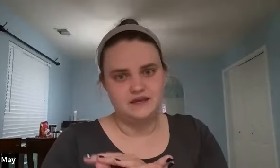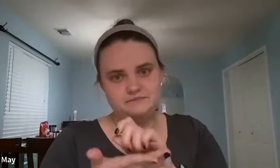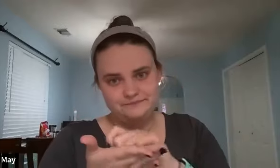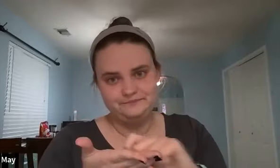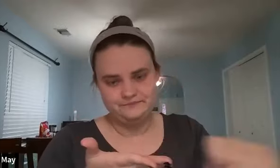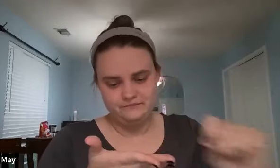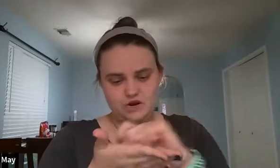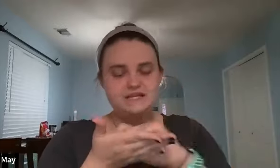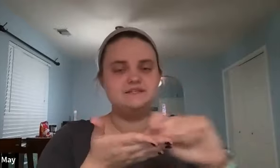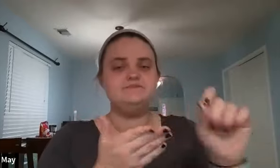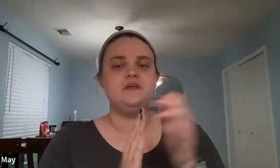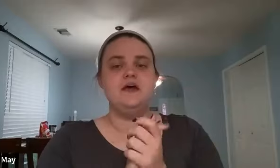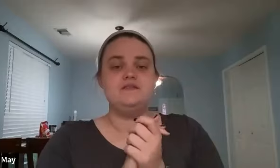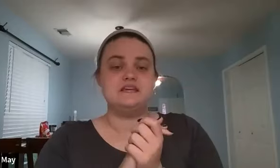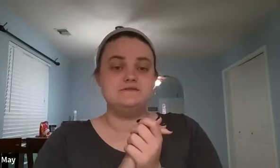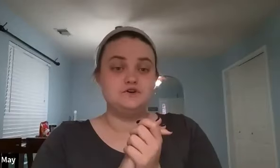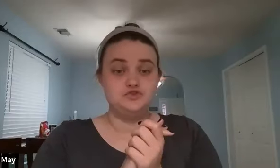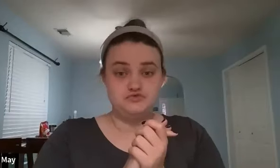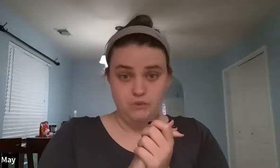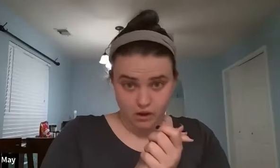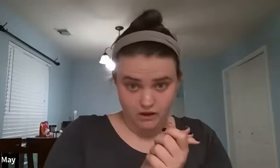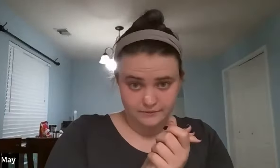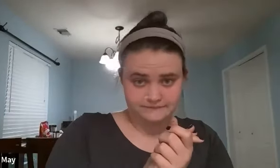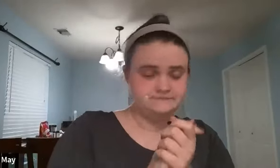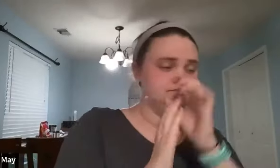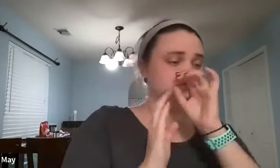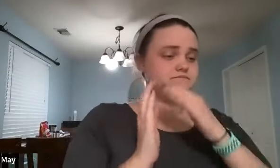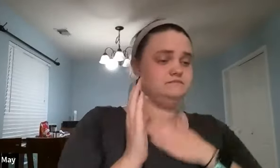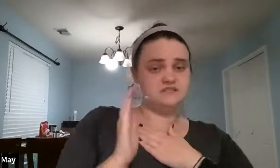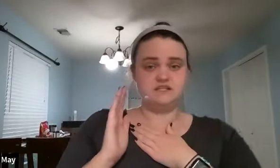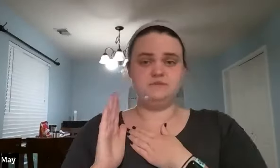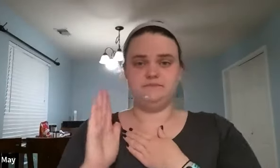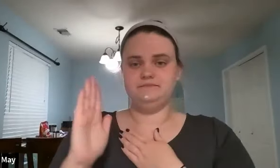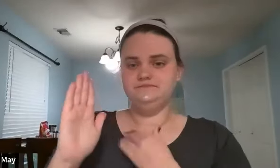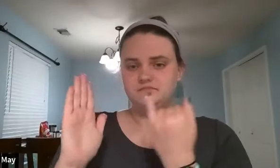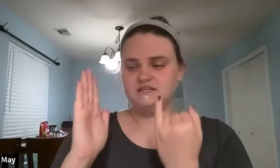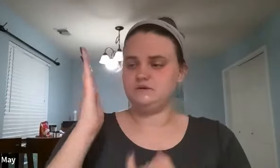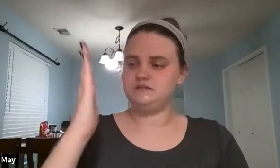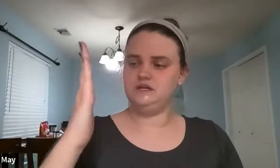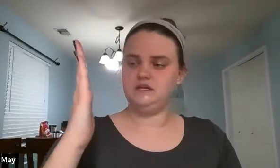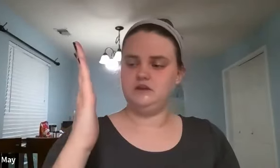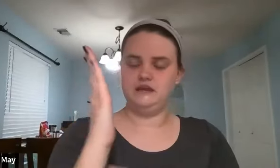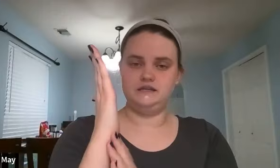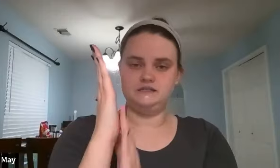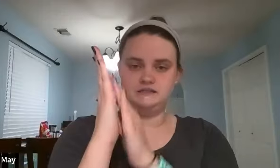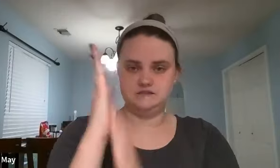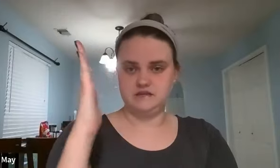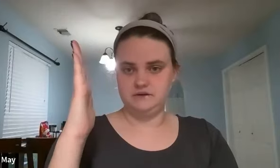again. Right. The sign for draw, excuse me, is going to be your hand is